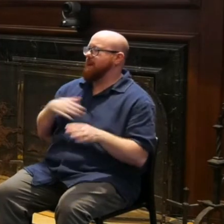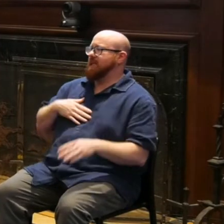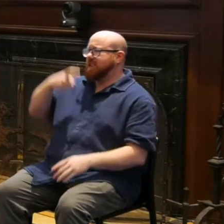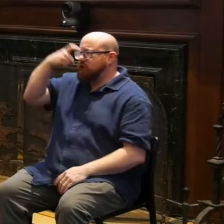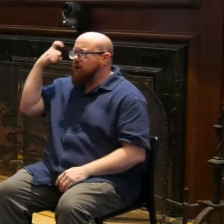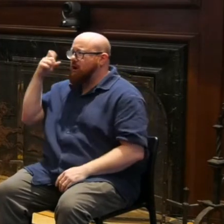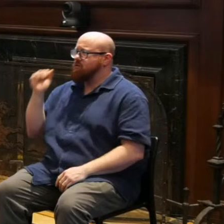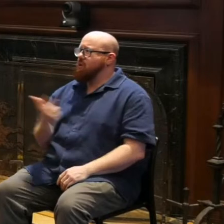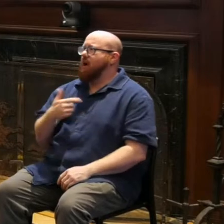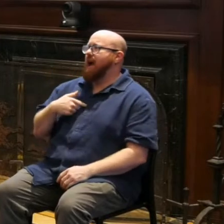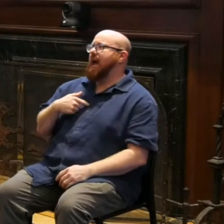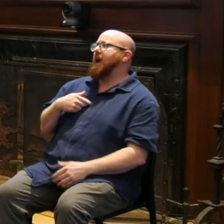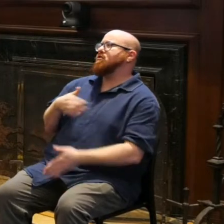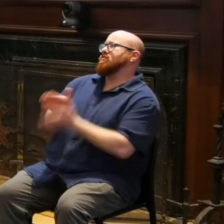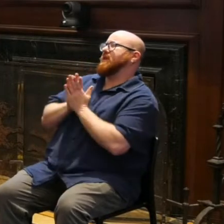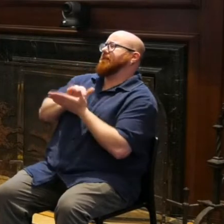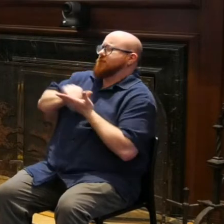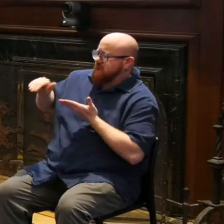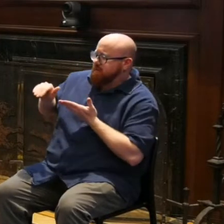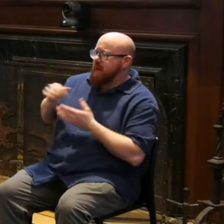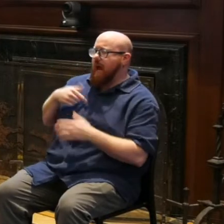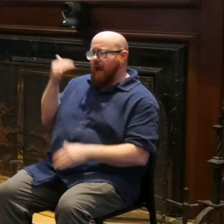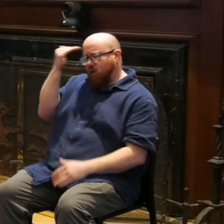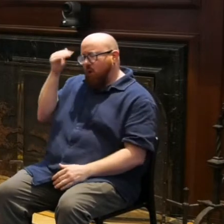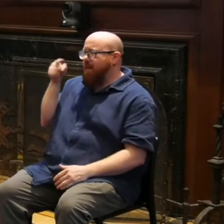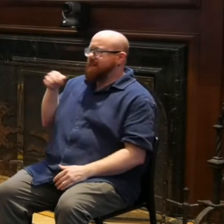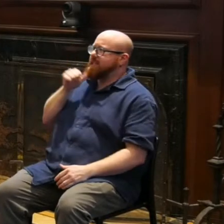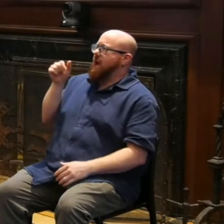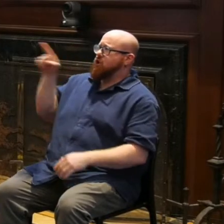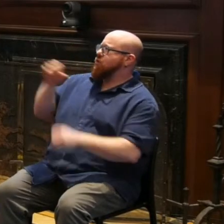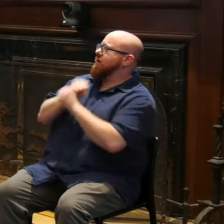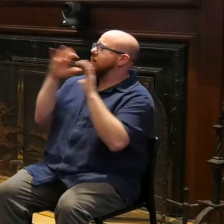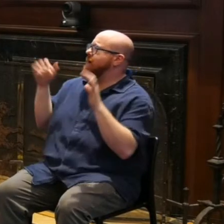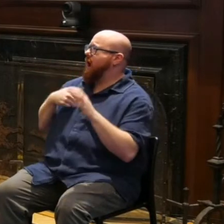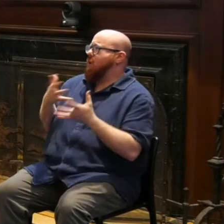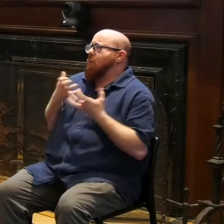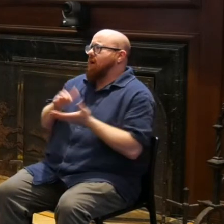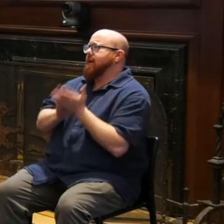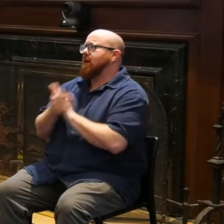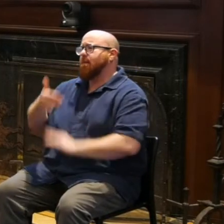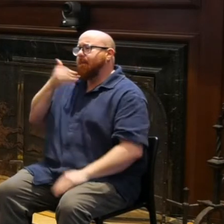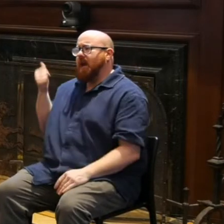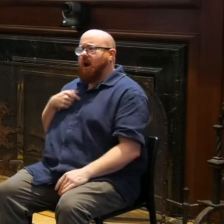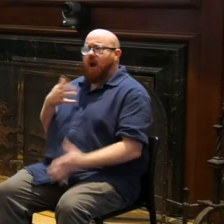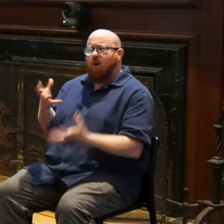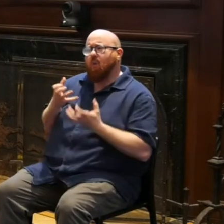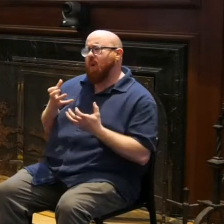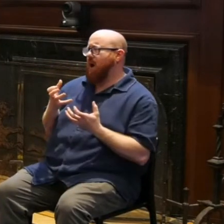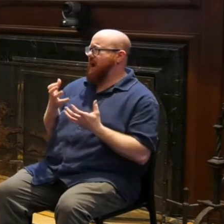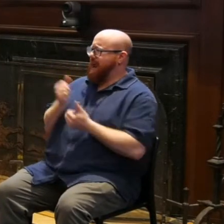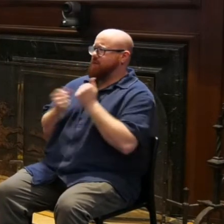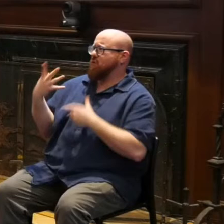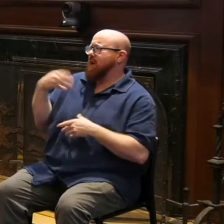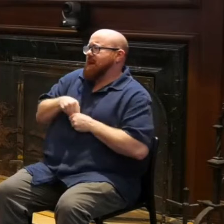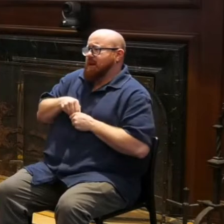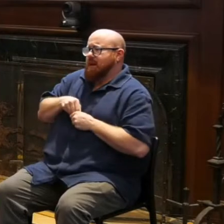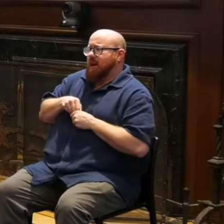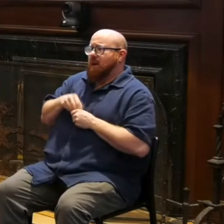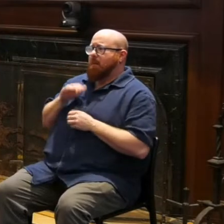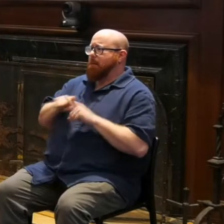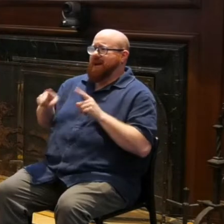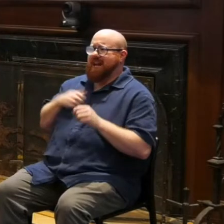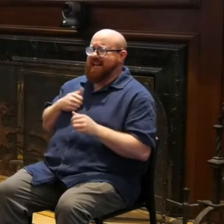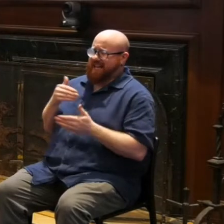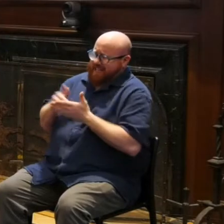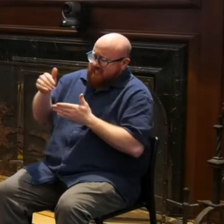I ask for forgiveness. I know this isn't in your image. I want to be better. I want to let them in. But every time I get the nerve, I